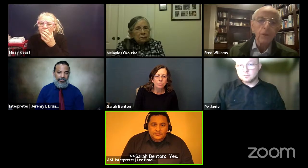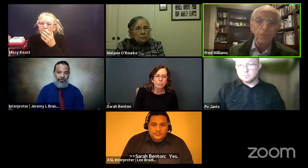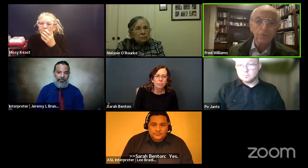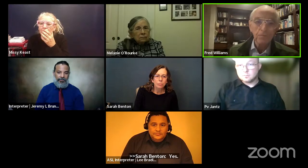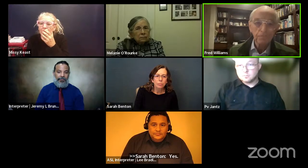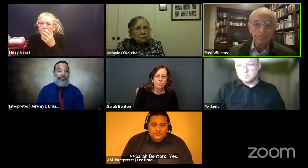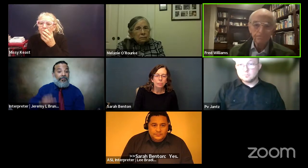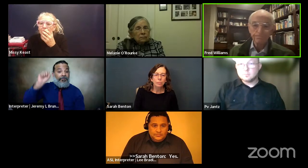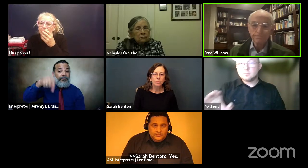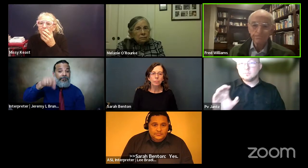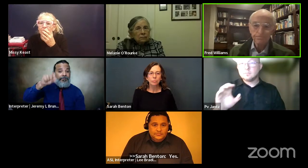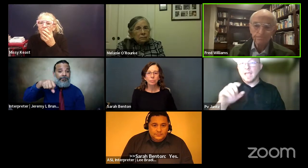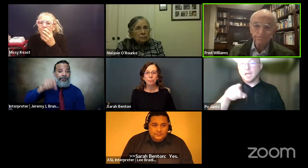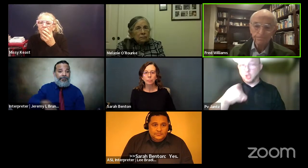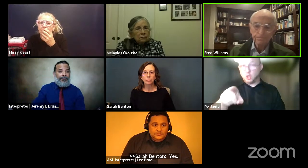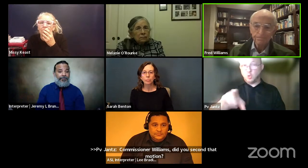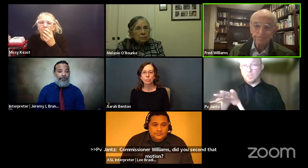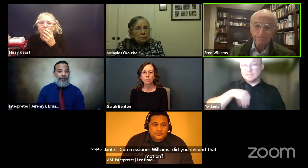Yes.